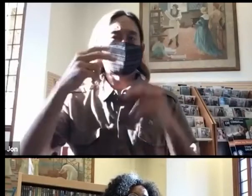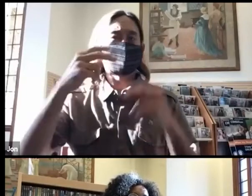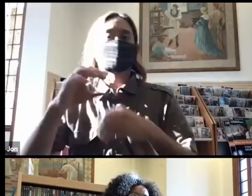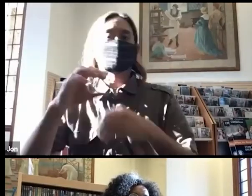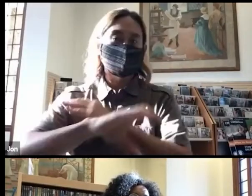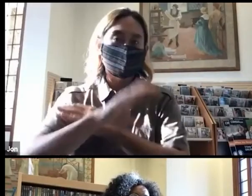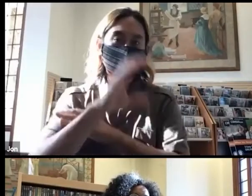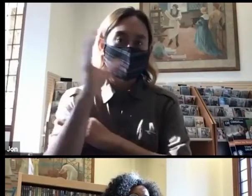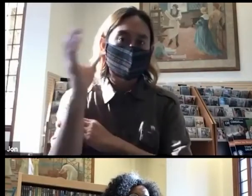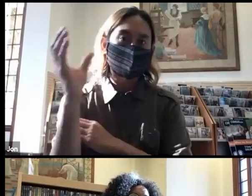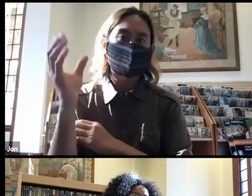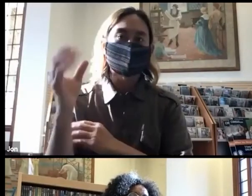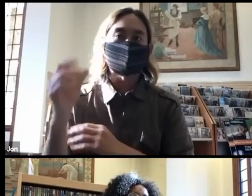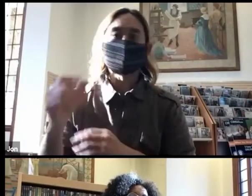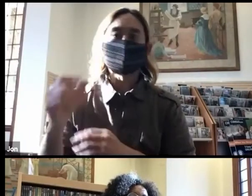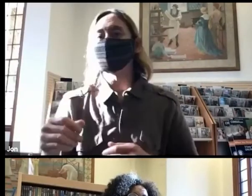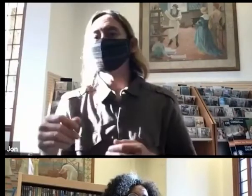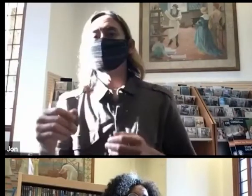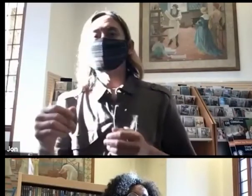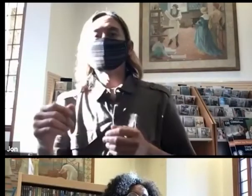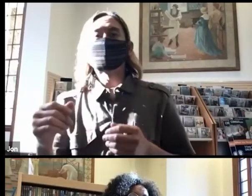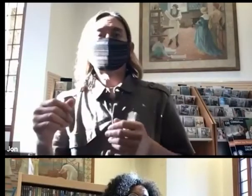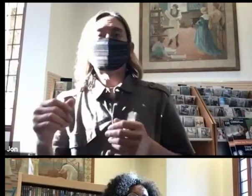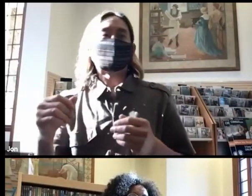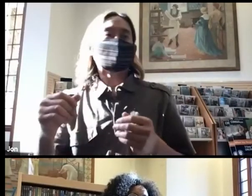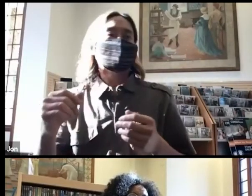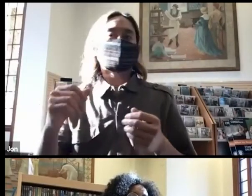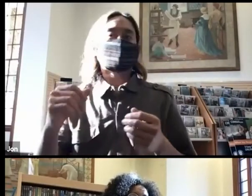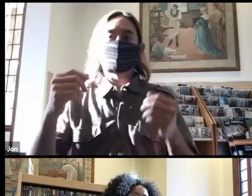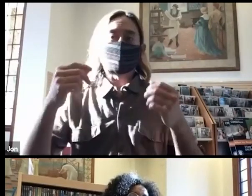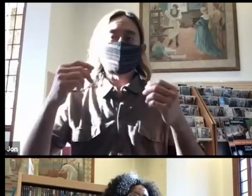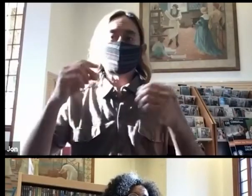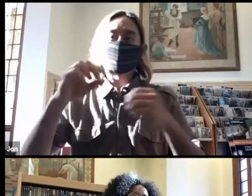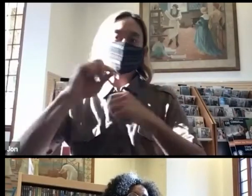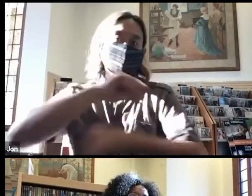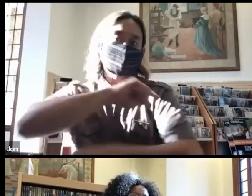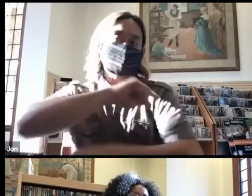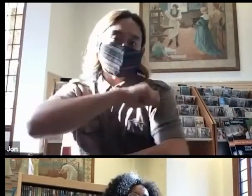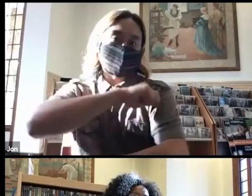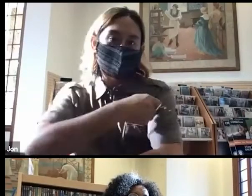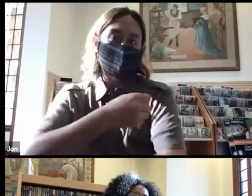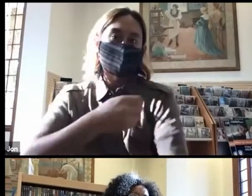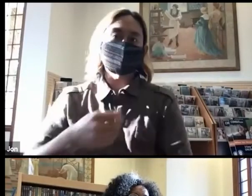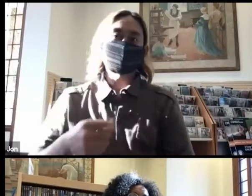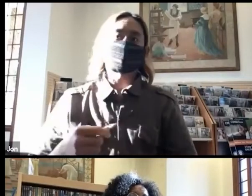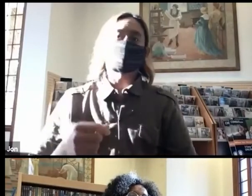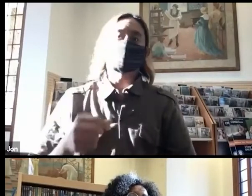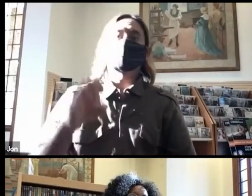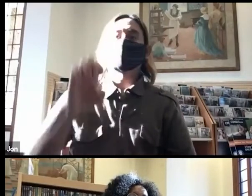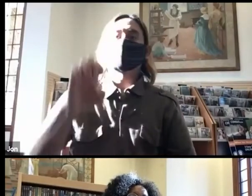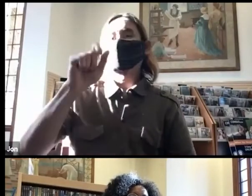So I started volunteering for more events, for Christmas, St. Patrick's Day, Easter.